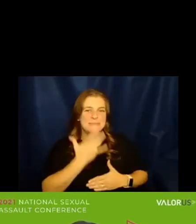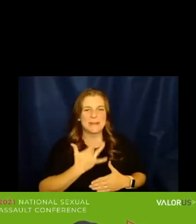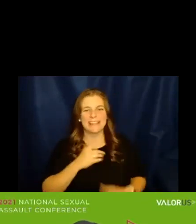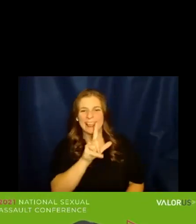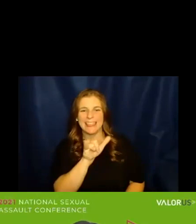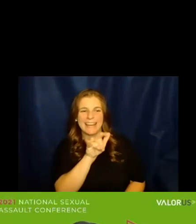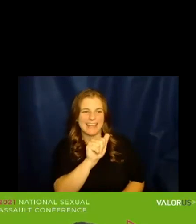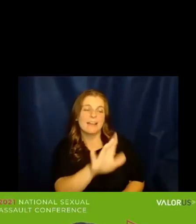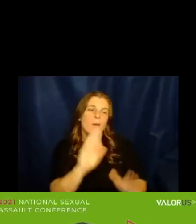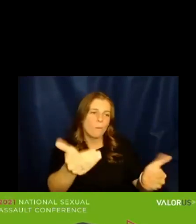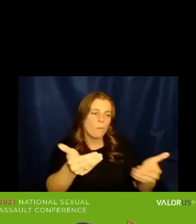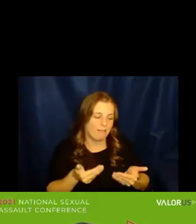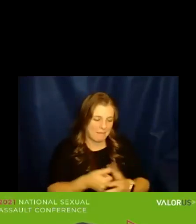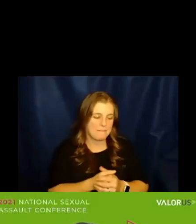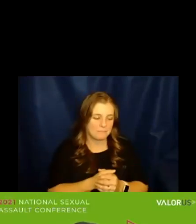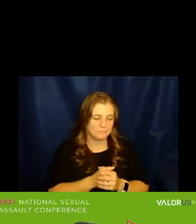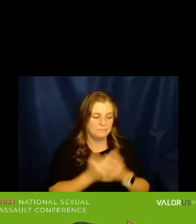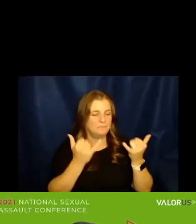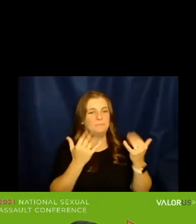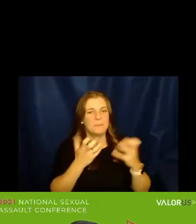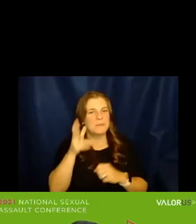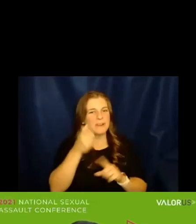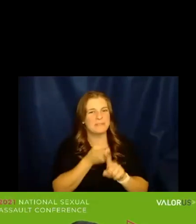welcome. Now we'd love to hear from you.